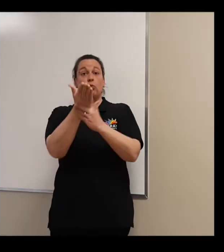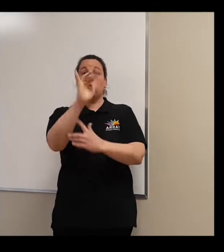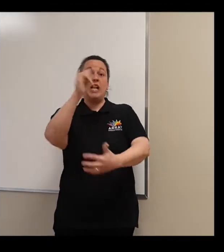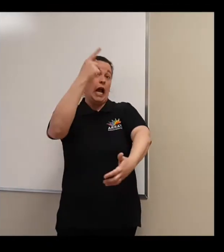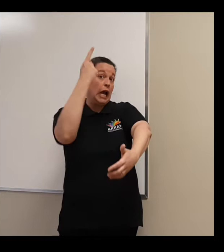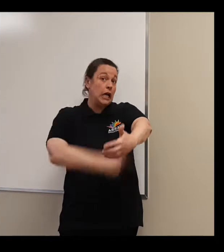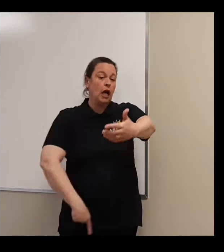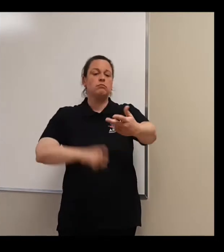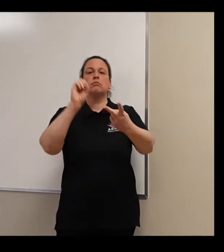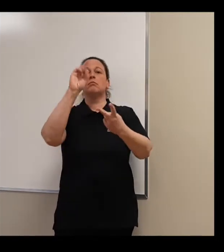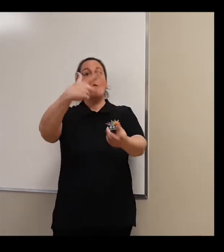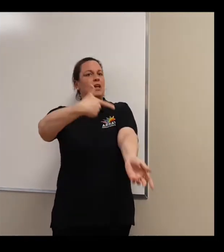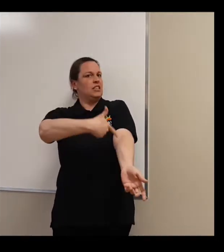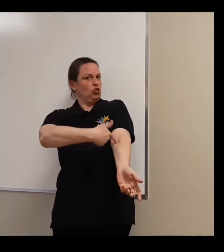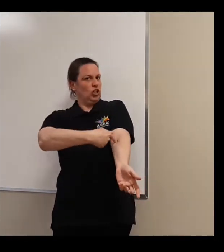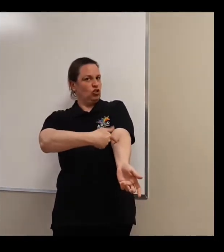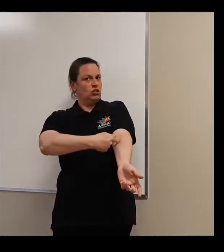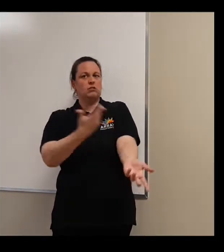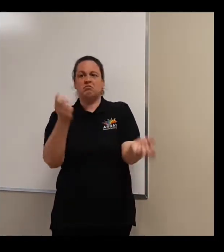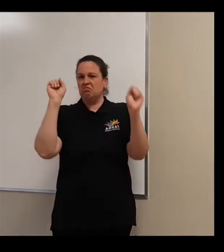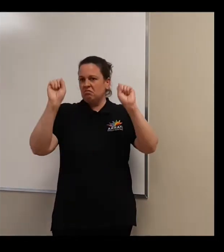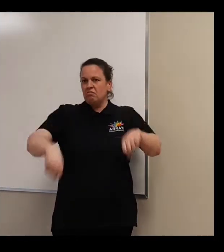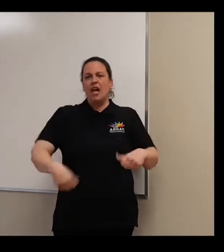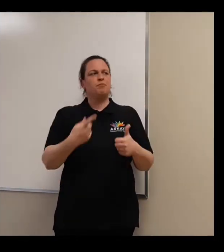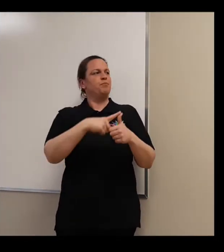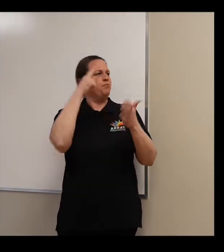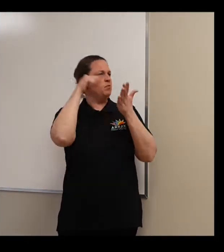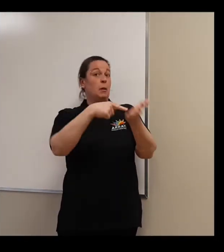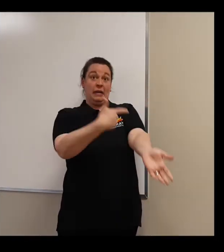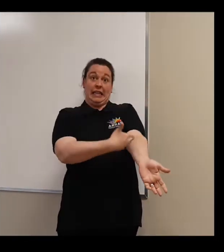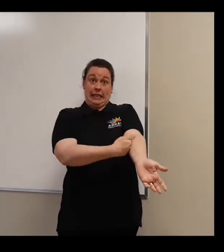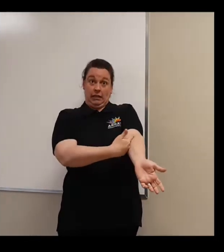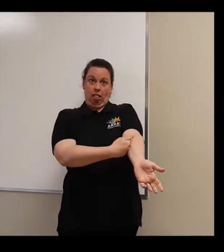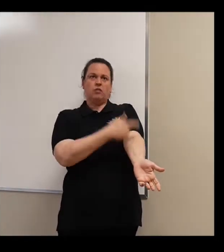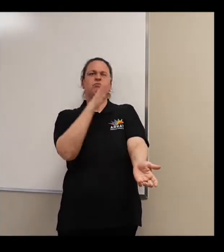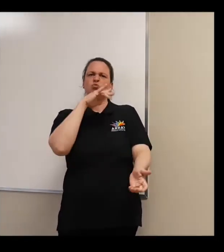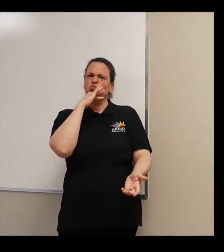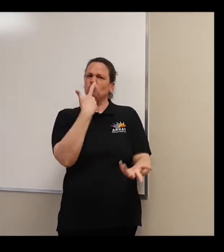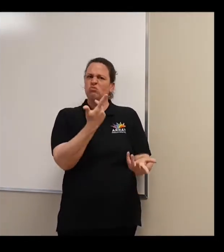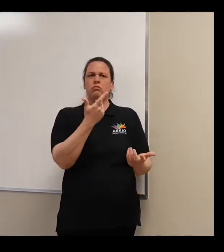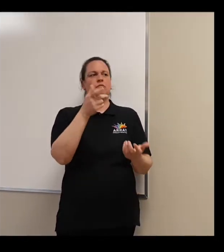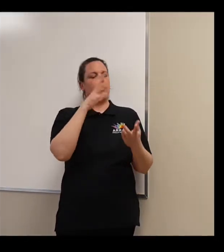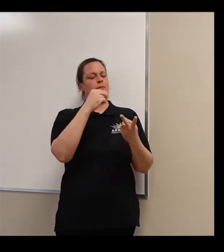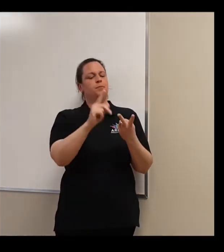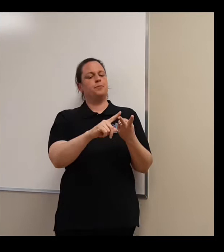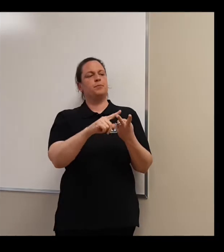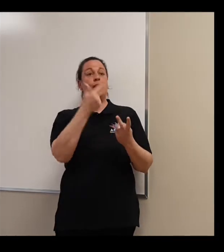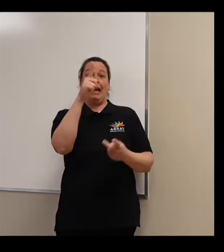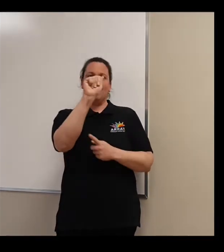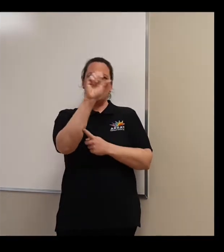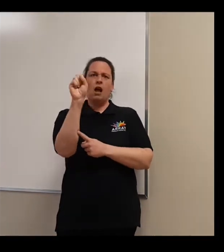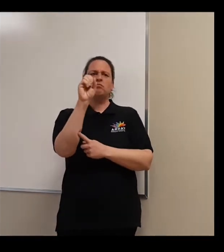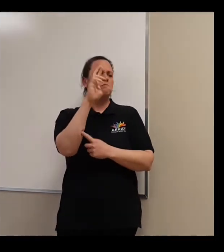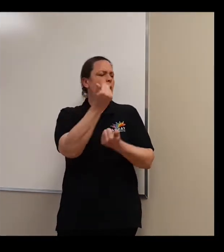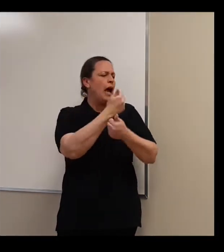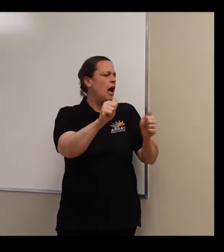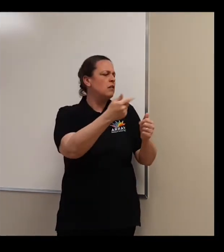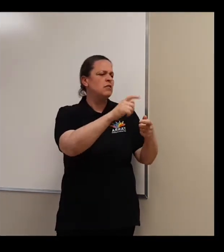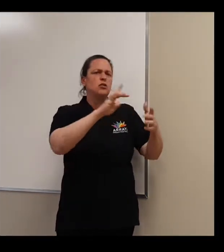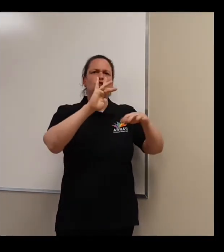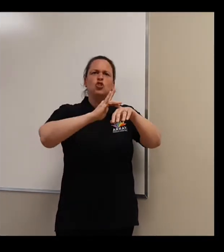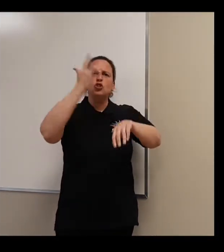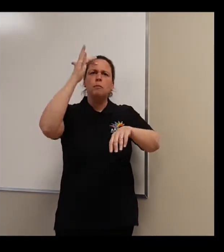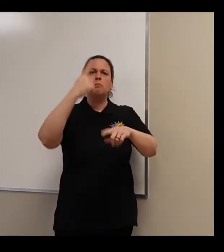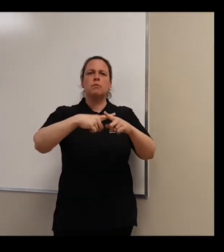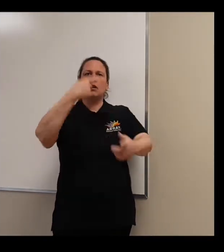skin. It simply means that things can get into your body, into your blood, through a cut in your skin. Examples